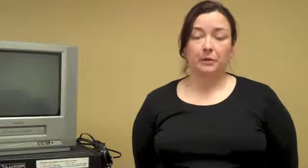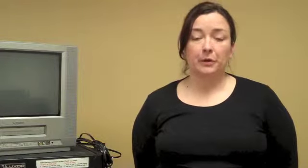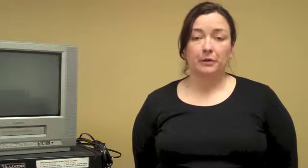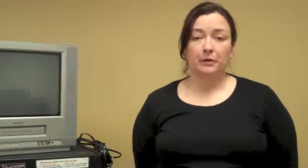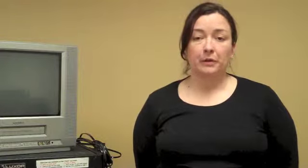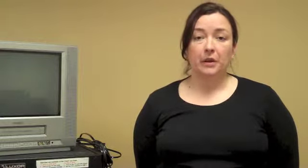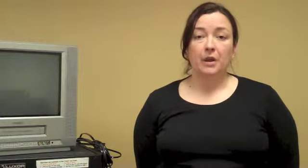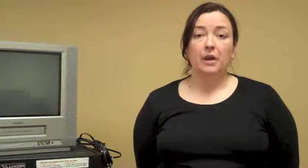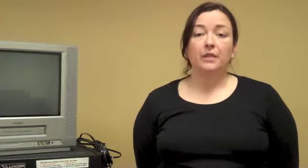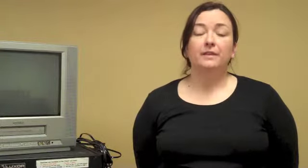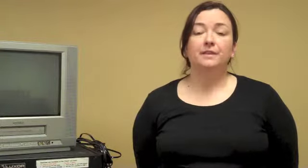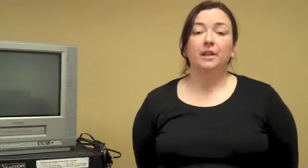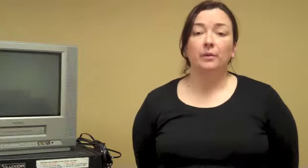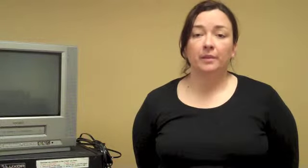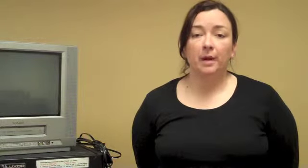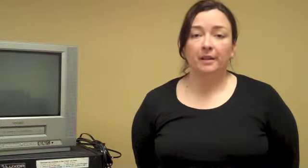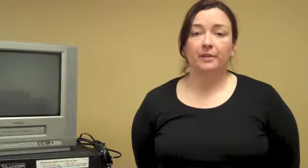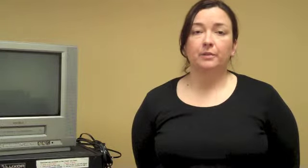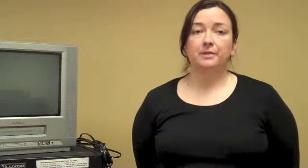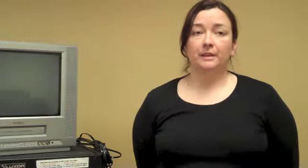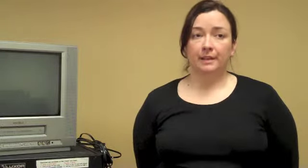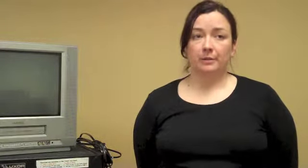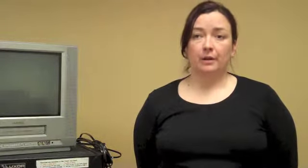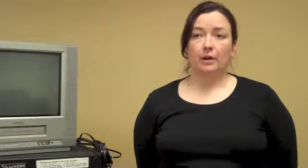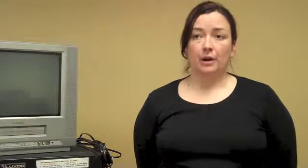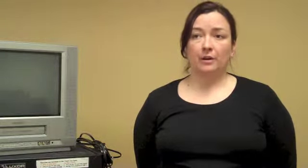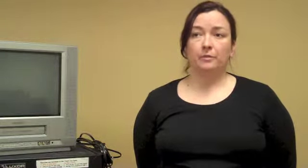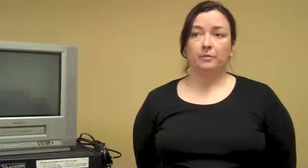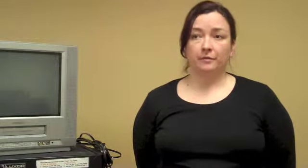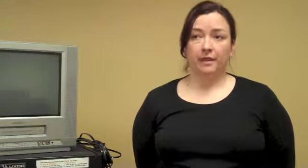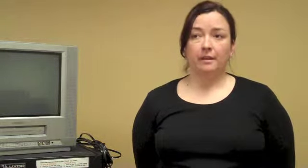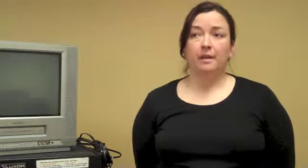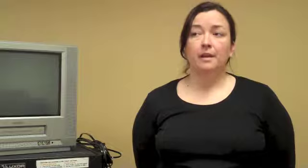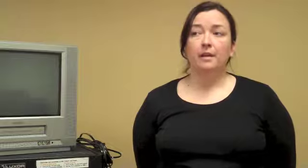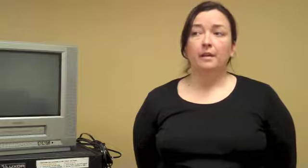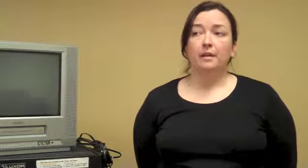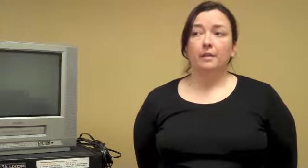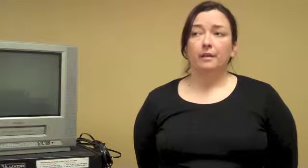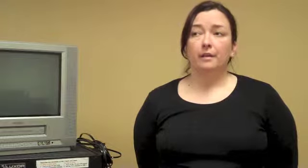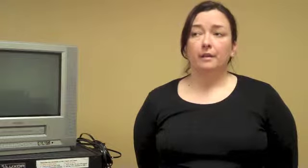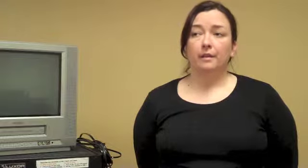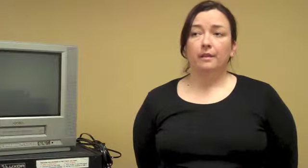going to occur. The slower the molecules in a liquid are moving,